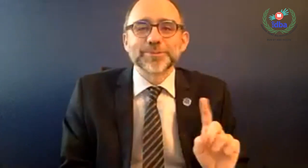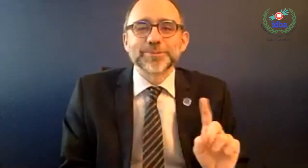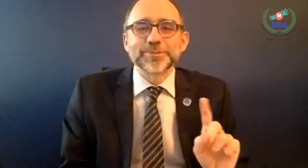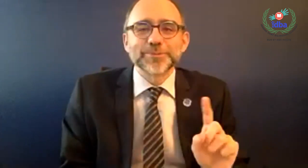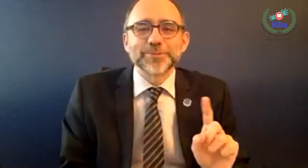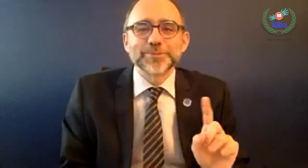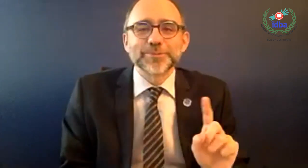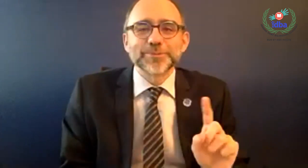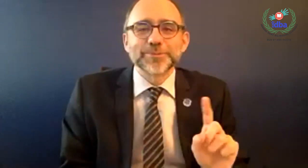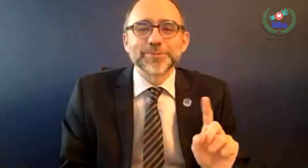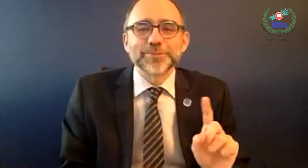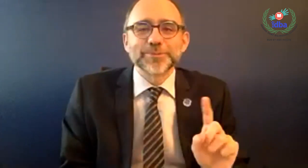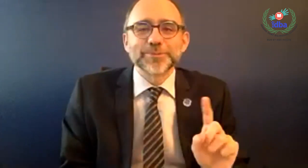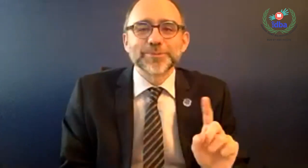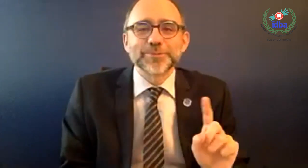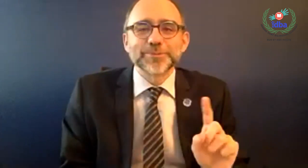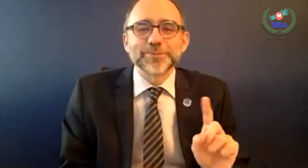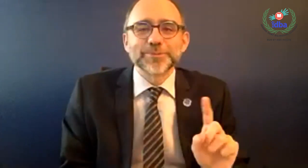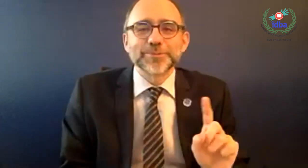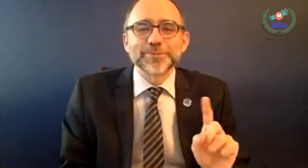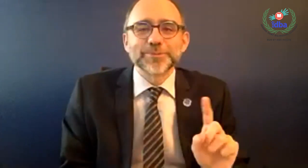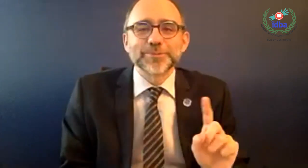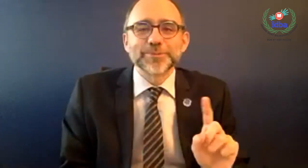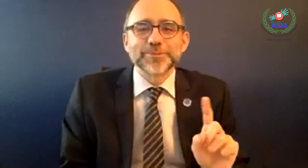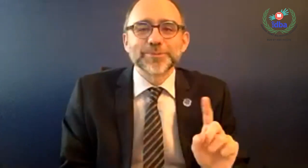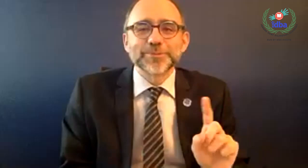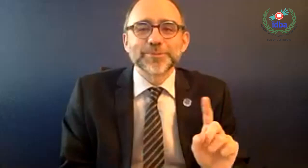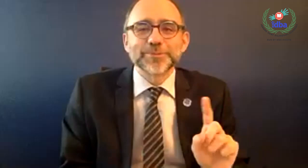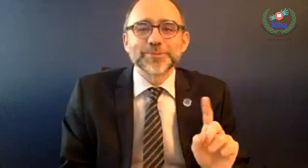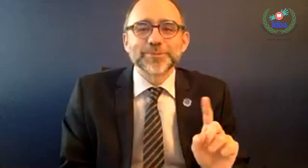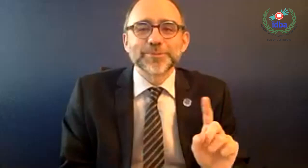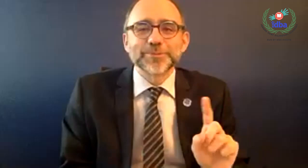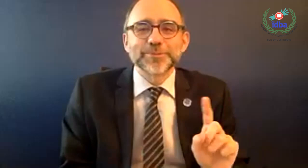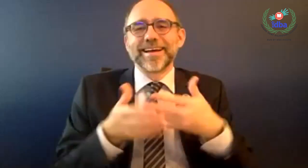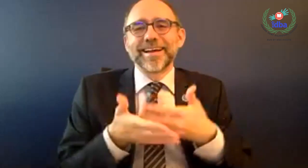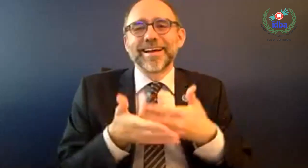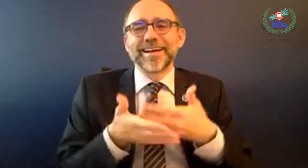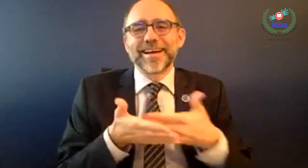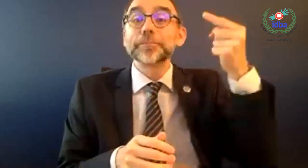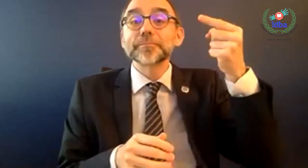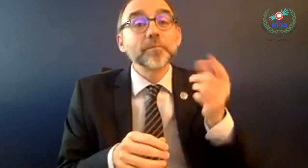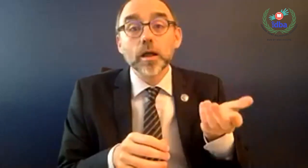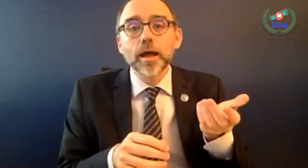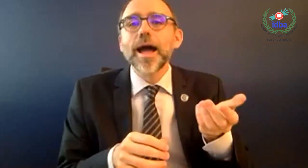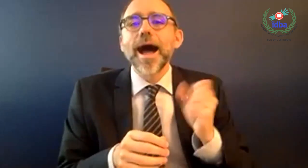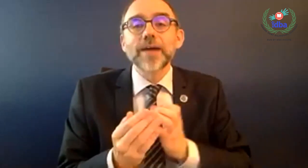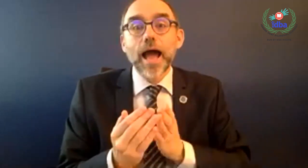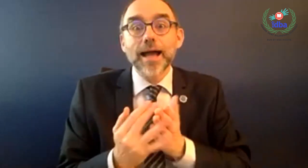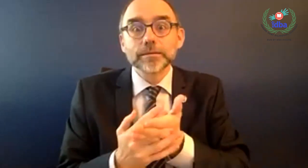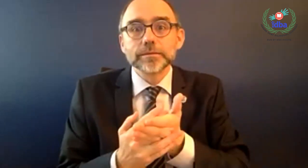but if first language is not there, if first language is not accessible, then it is really difficult and it is challenging. But the first